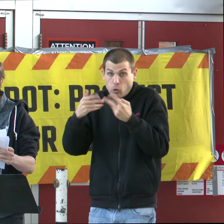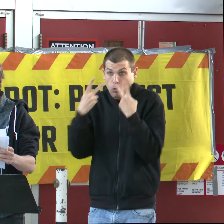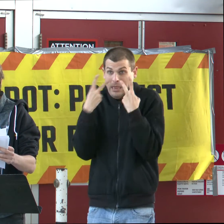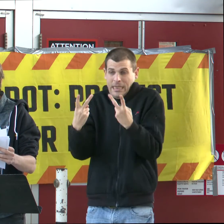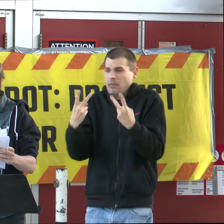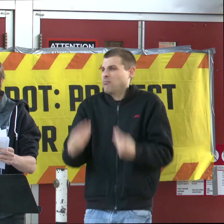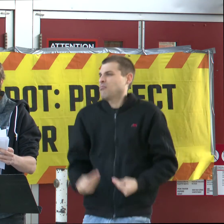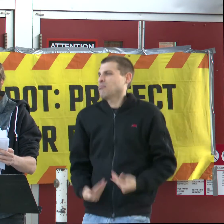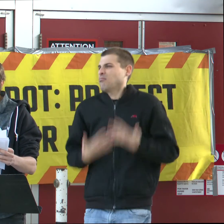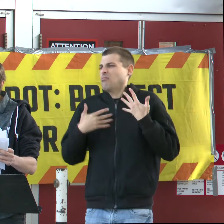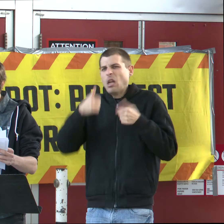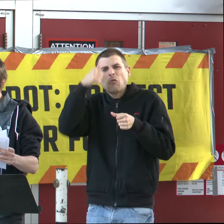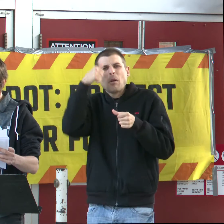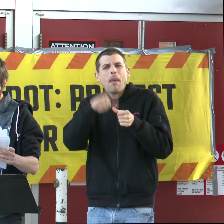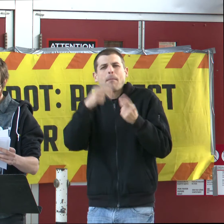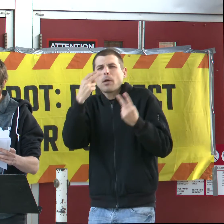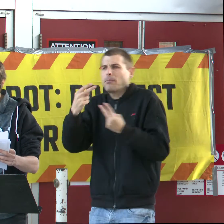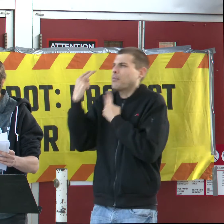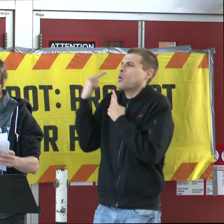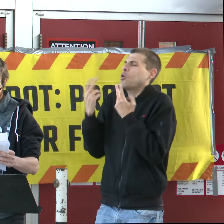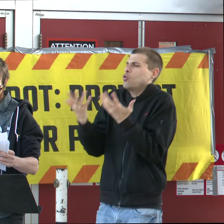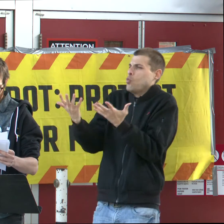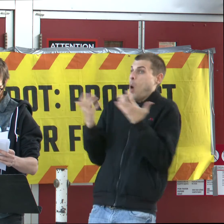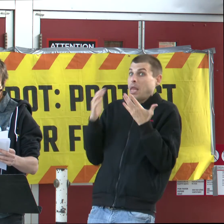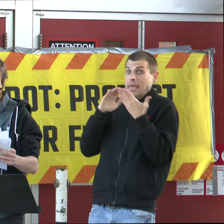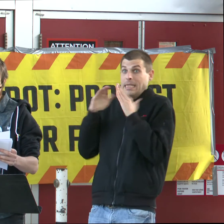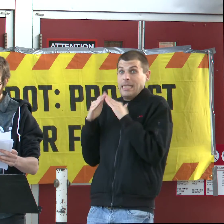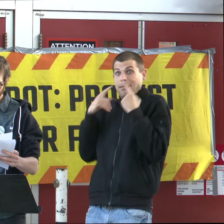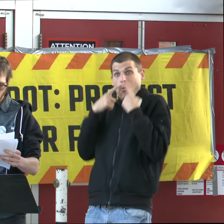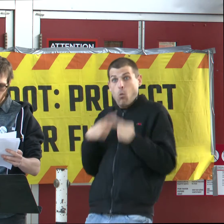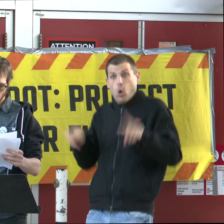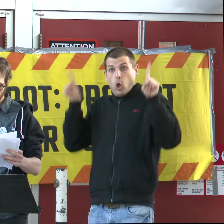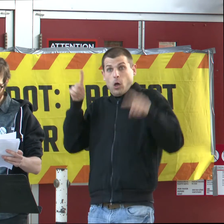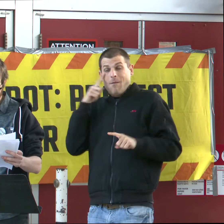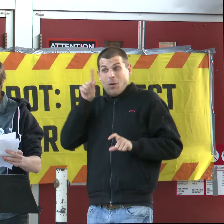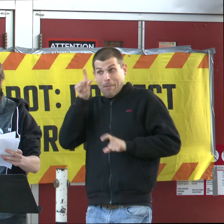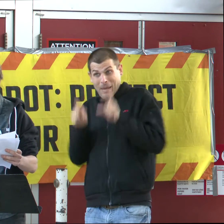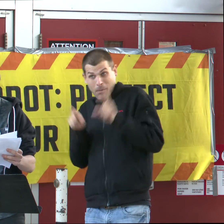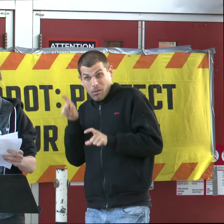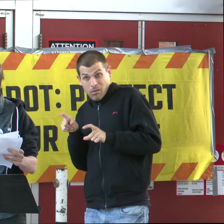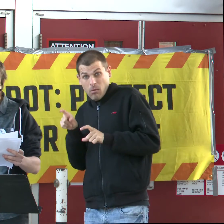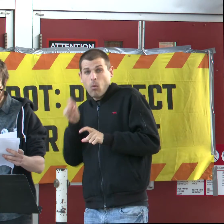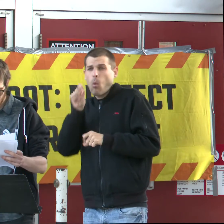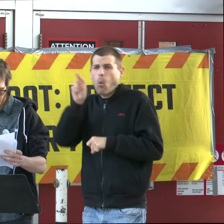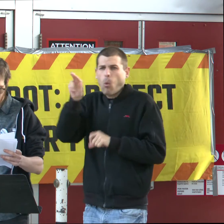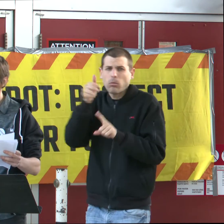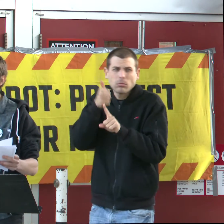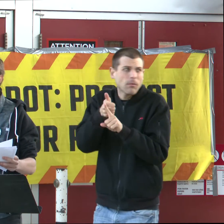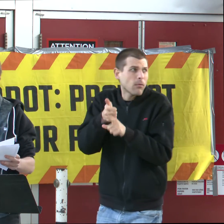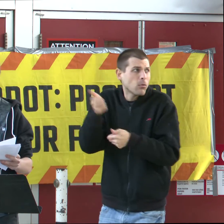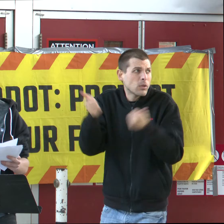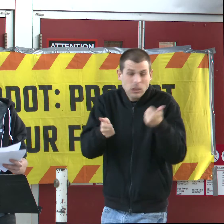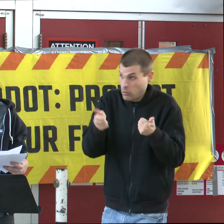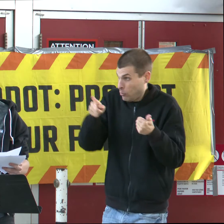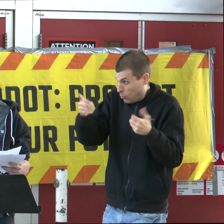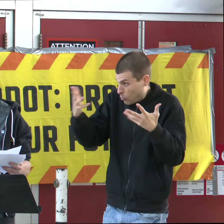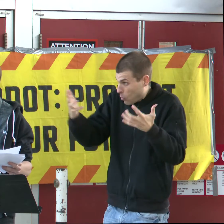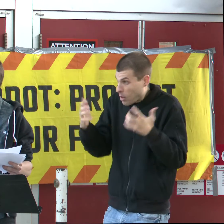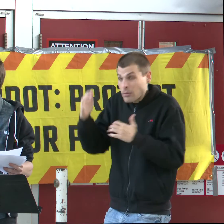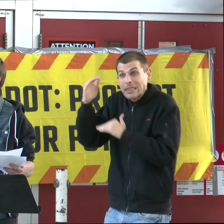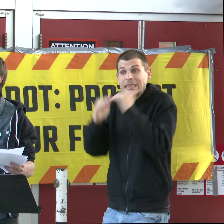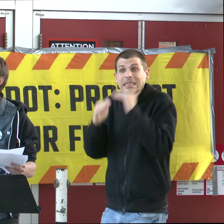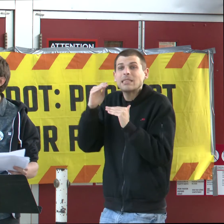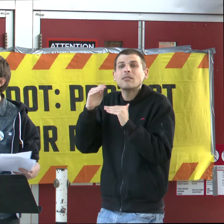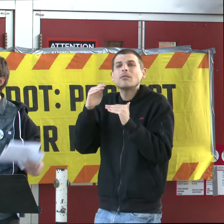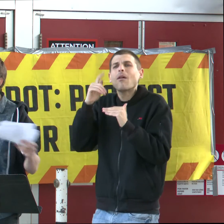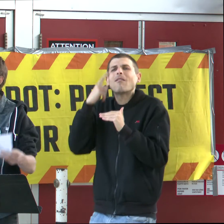given the opportunity to reflect on whether we want to build a city for people, whether we can admire the beauty of those blossoms and that memorial that we discussed, or if we're building a city for